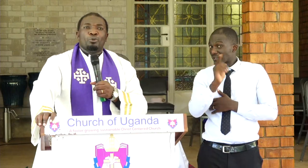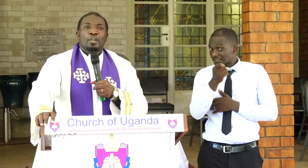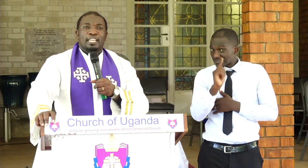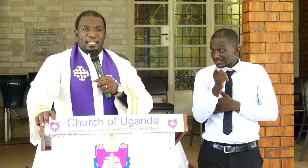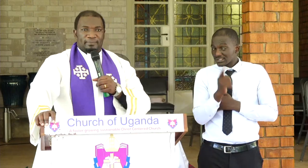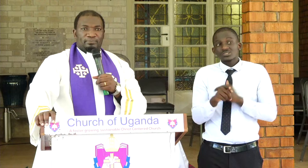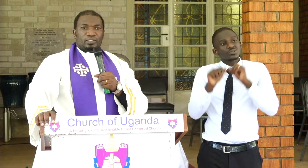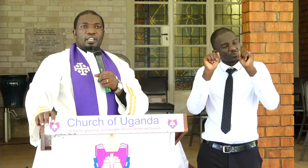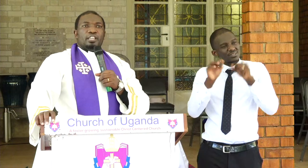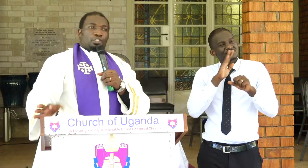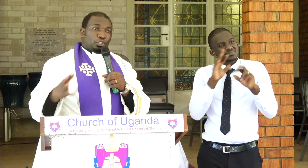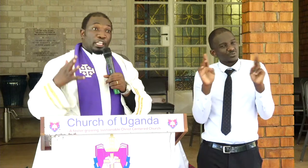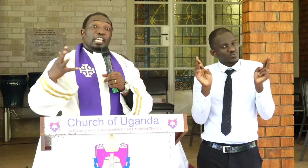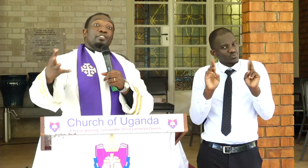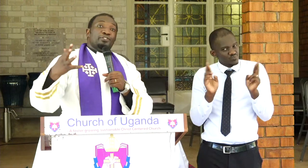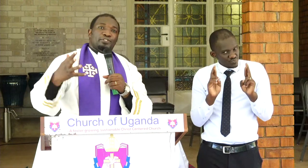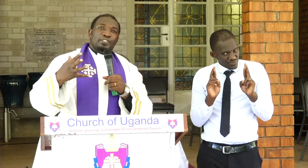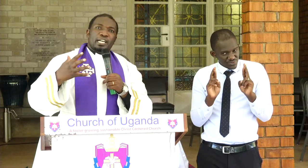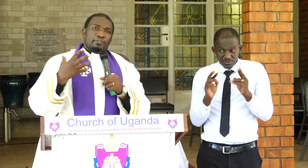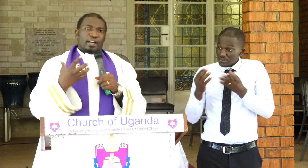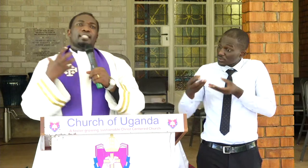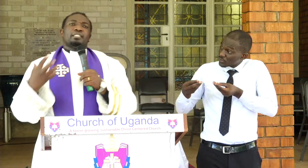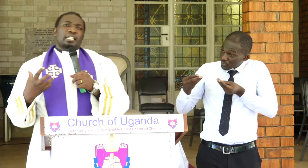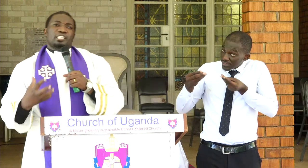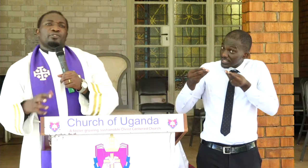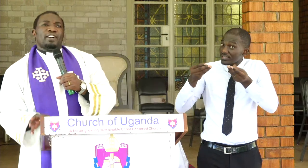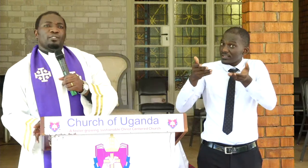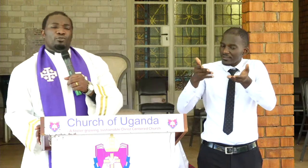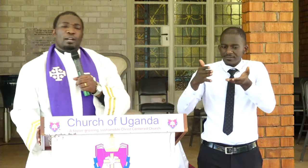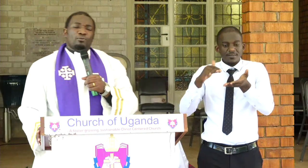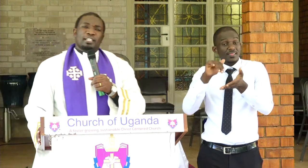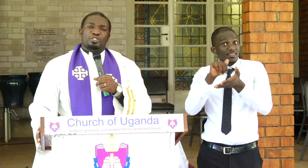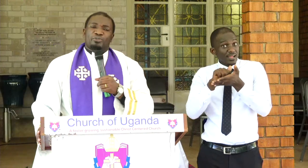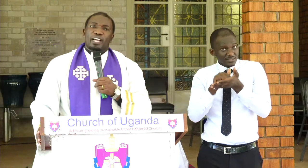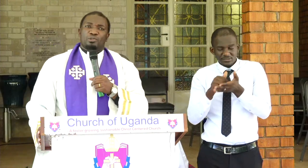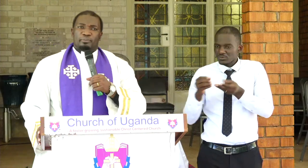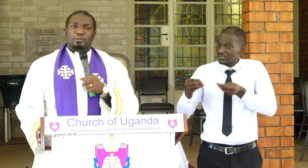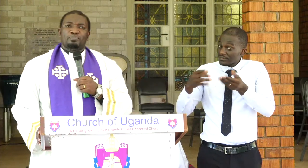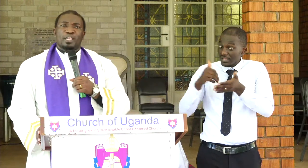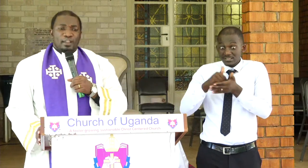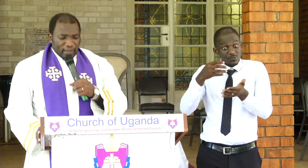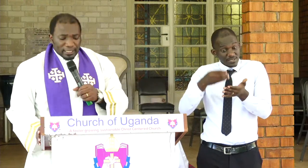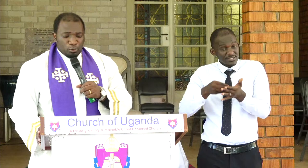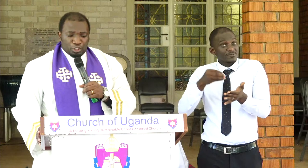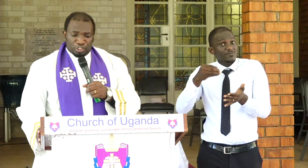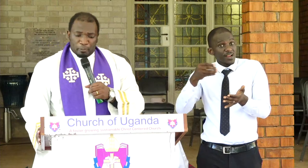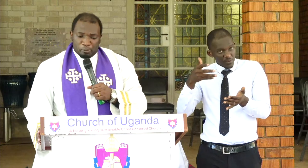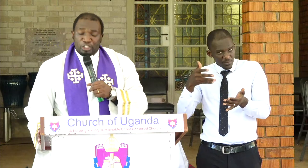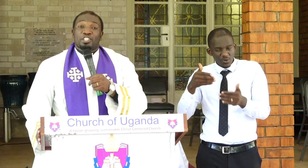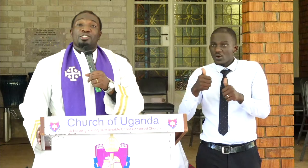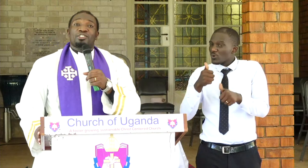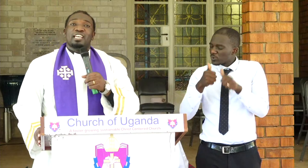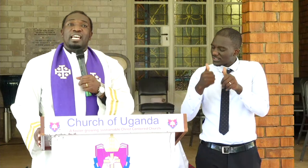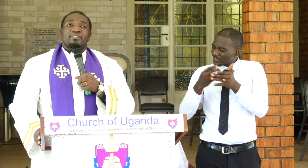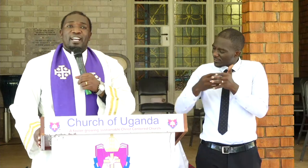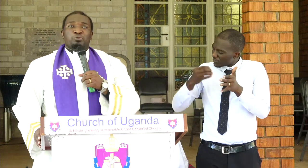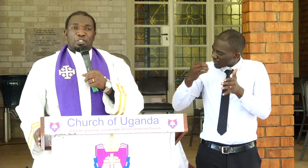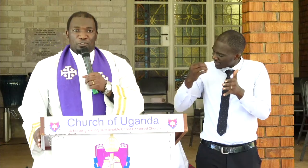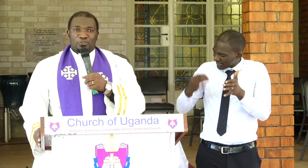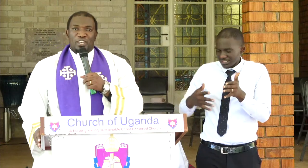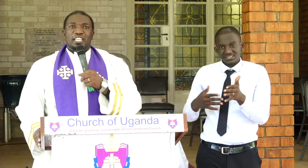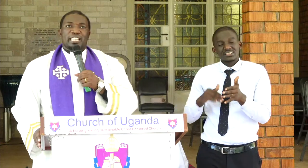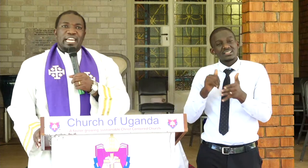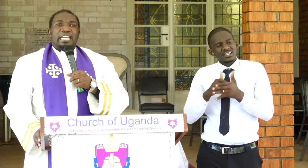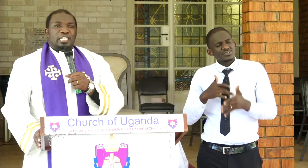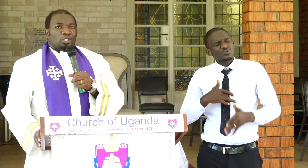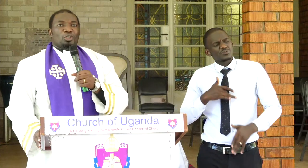must be willing to give that is what is valuable, that which is precious, that which